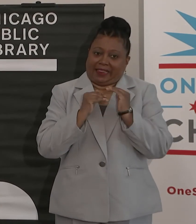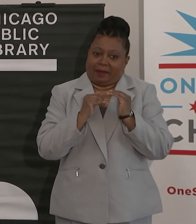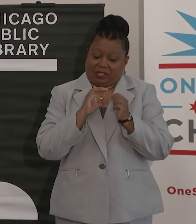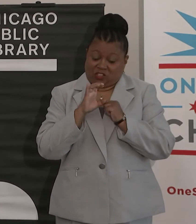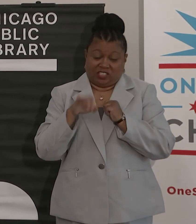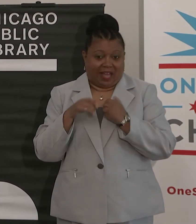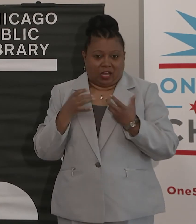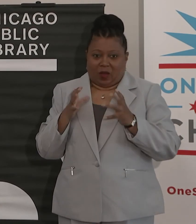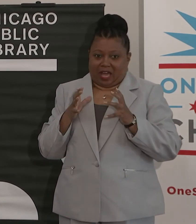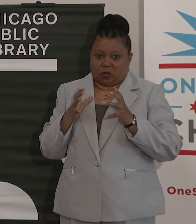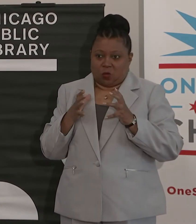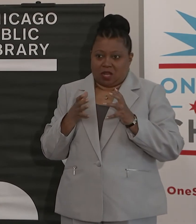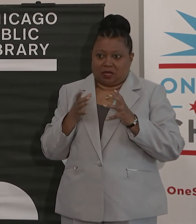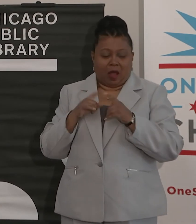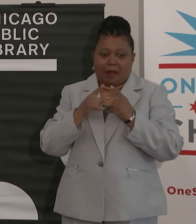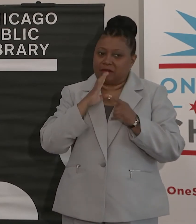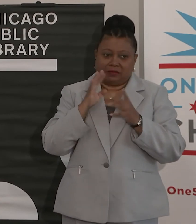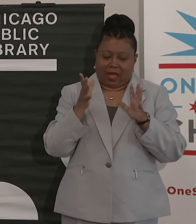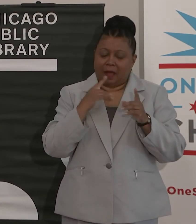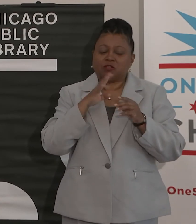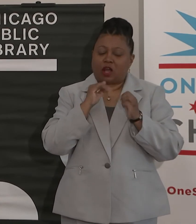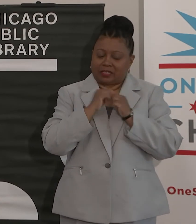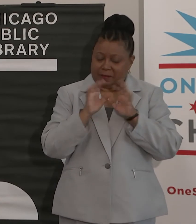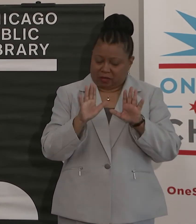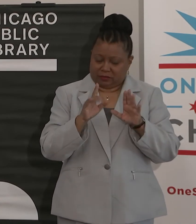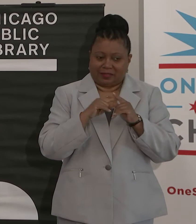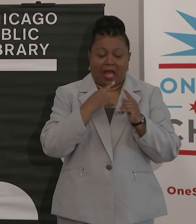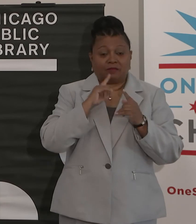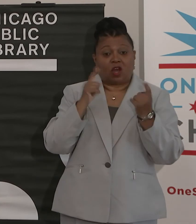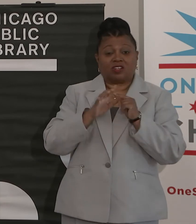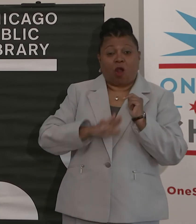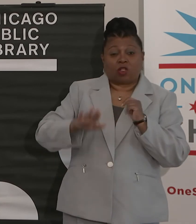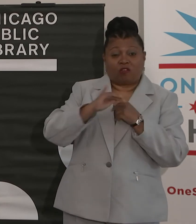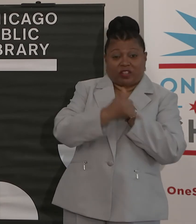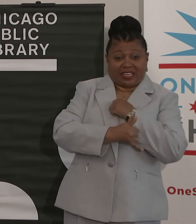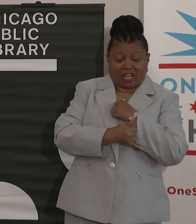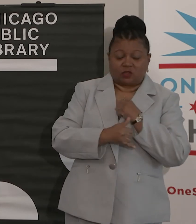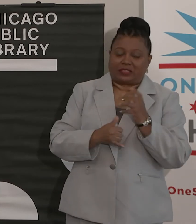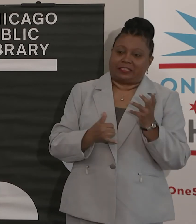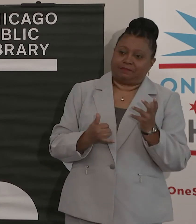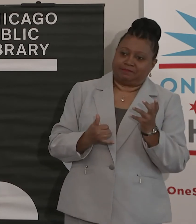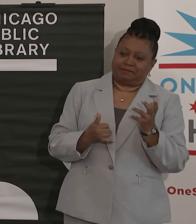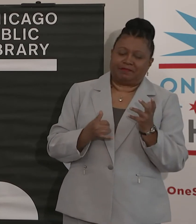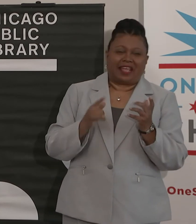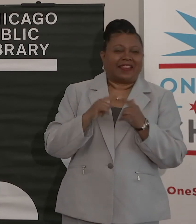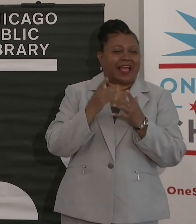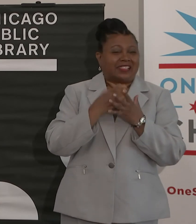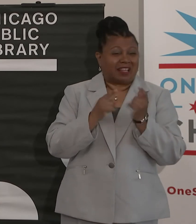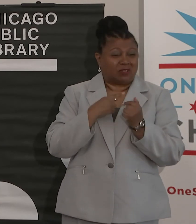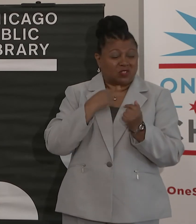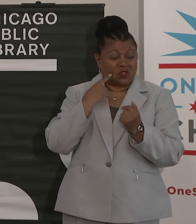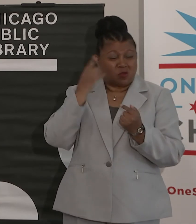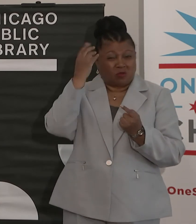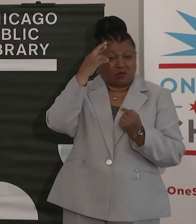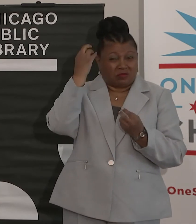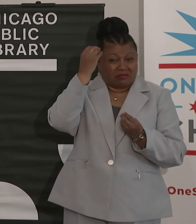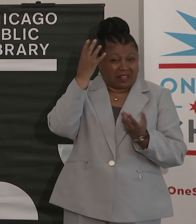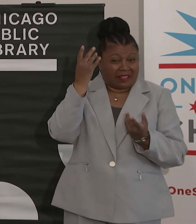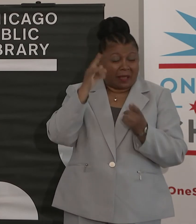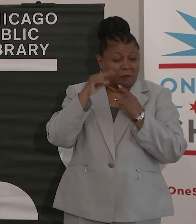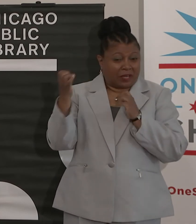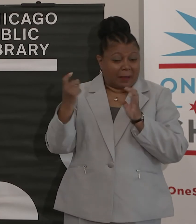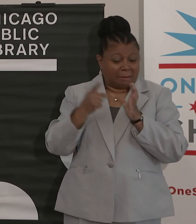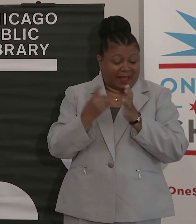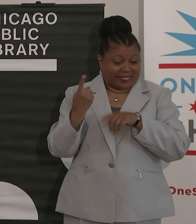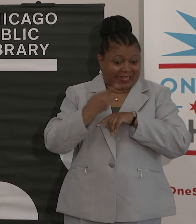Chicago, so I don't want to overgeneralize. Correct. So I'm talking about across the country. Is that something you would reconsider, bringing